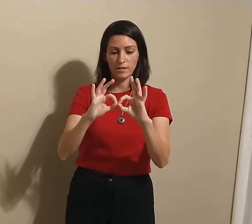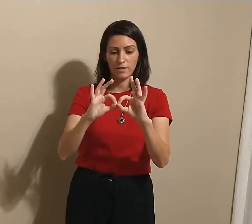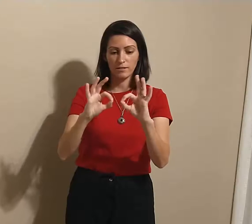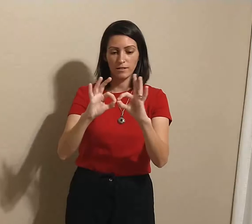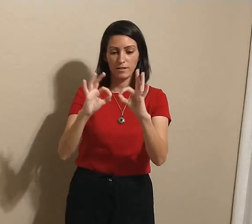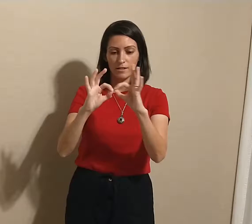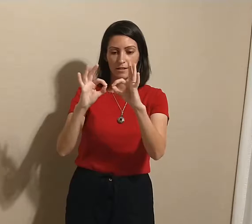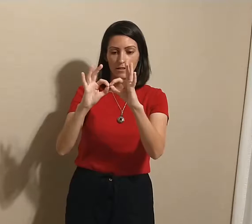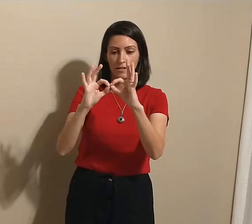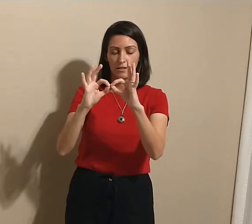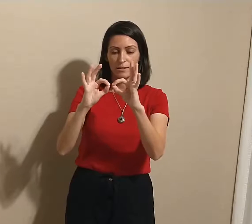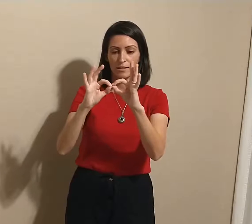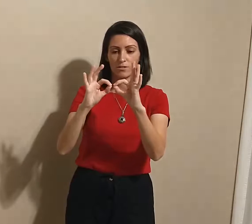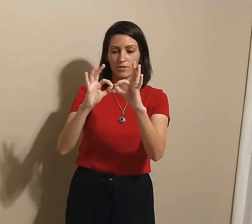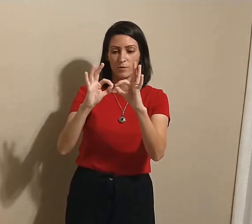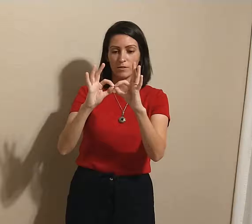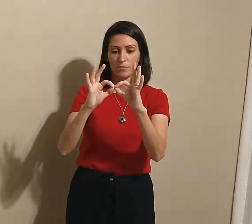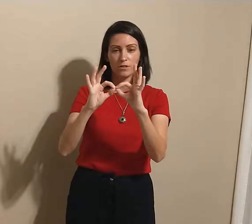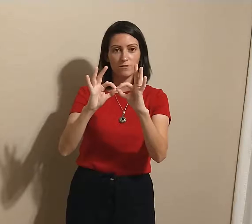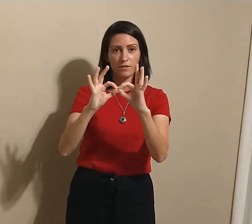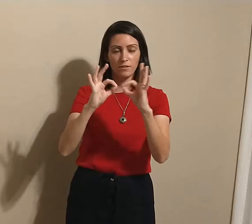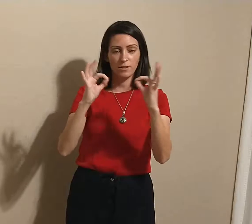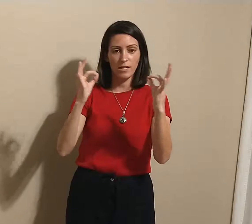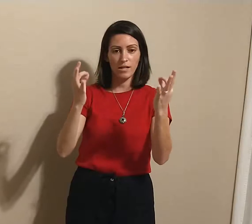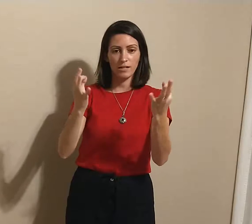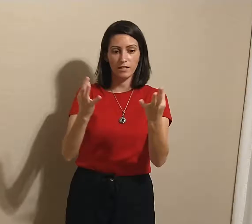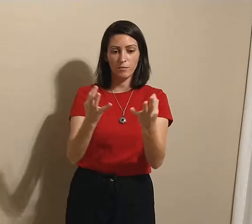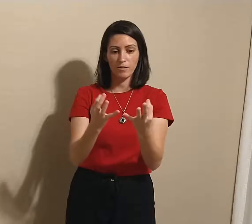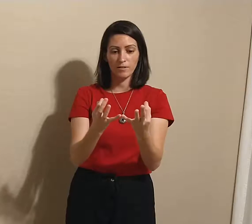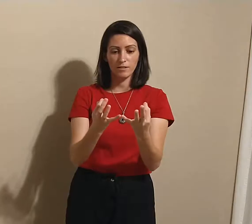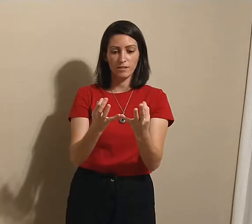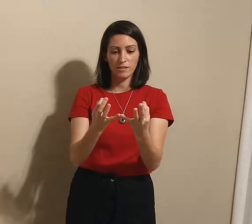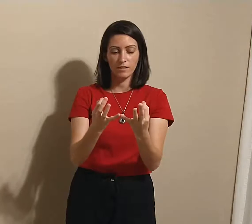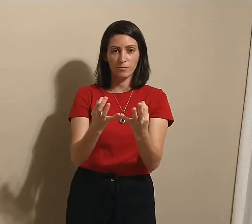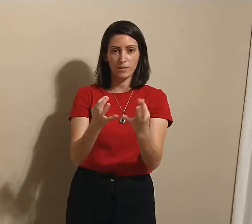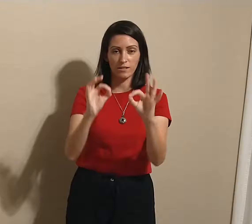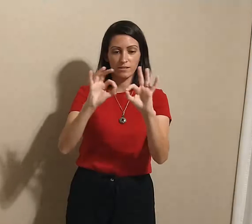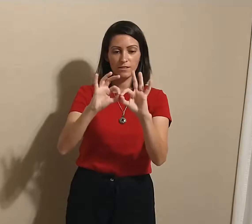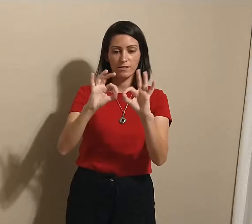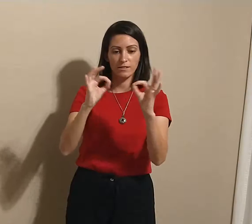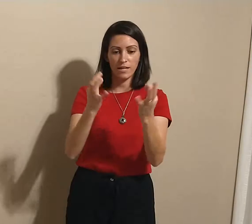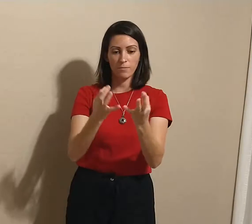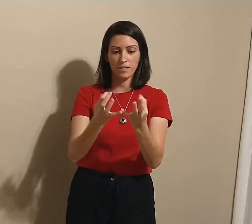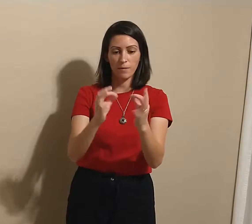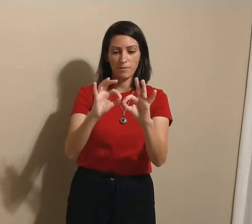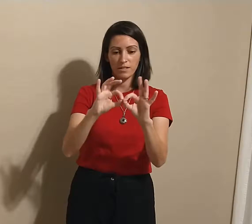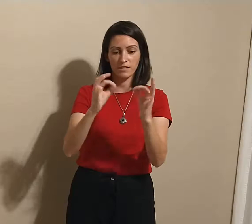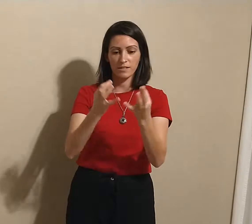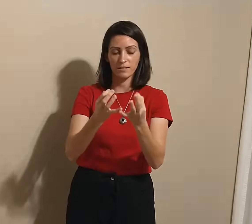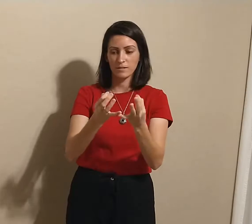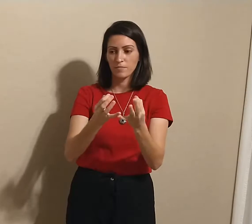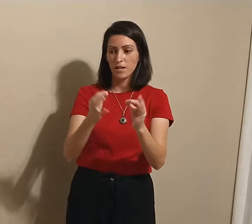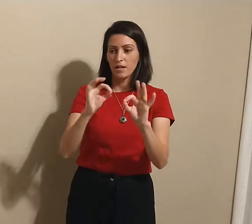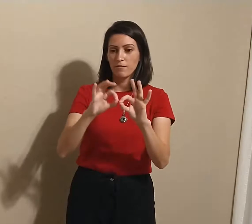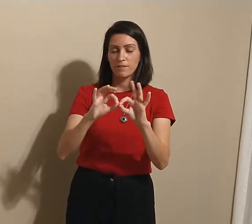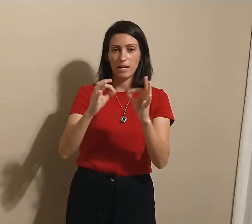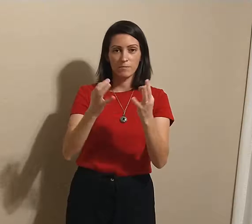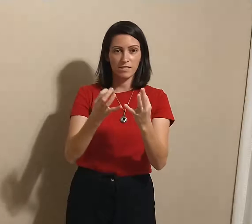sign. Kiss your thumb and your pointer finger. And come around and kiss your pinkies. Tap, tap, kiss, kiss. Families